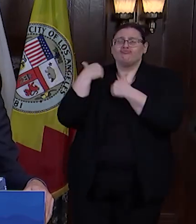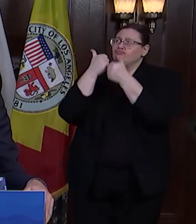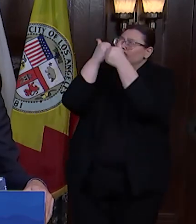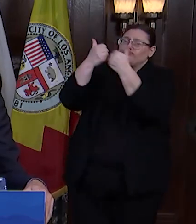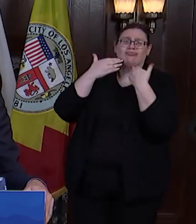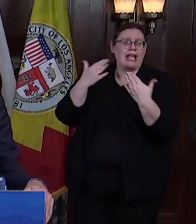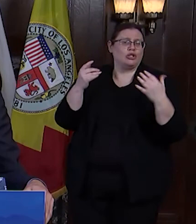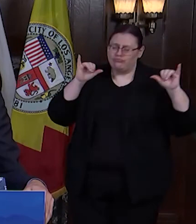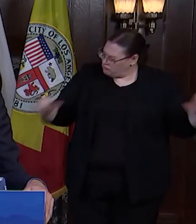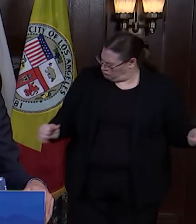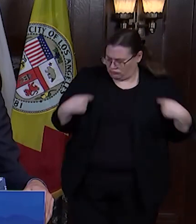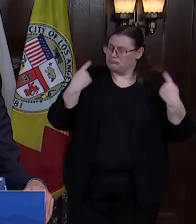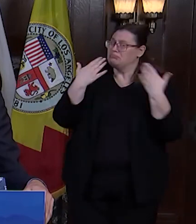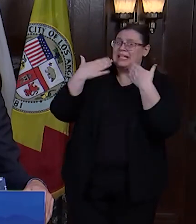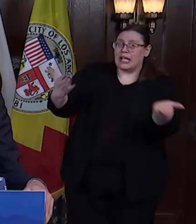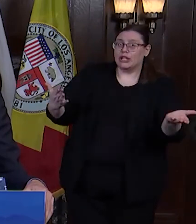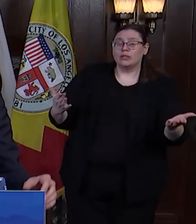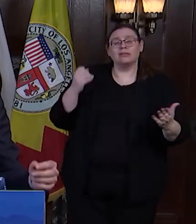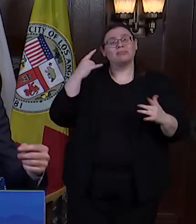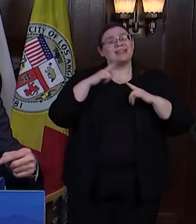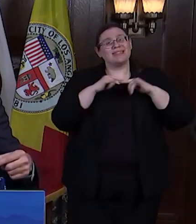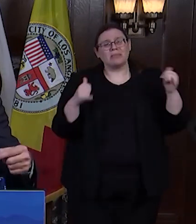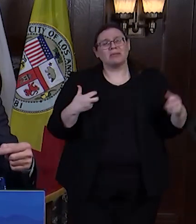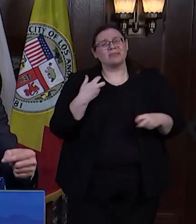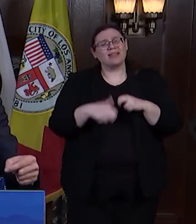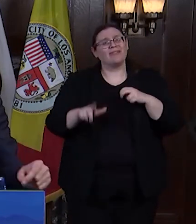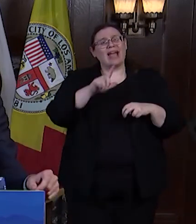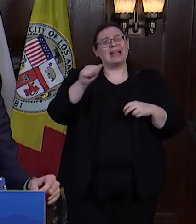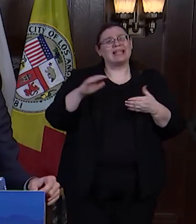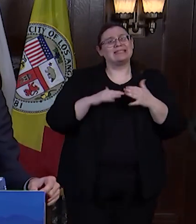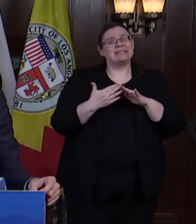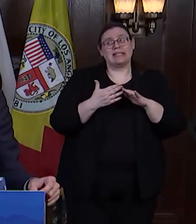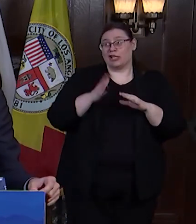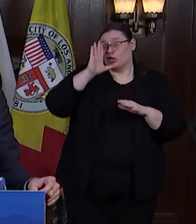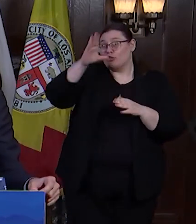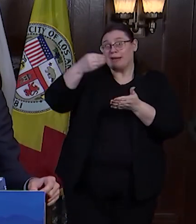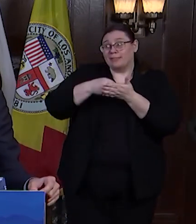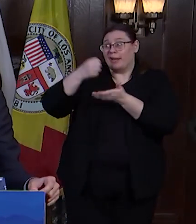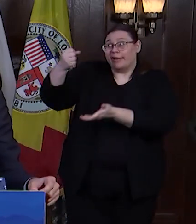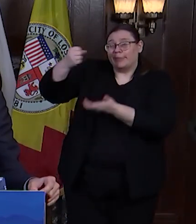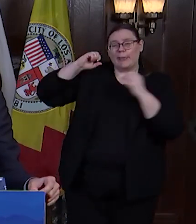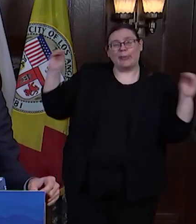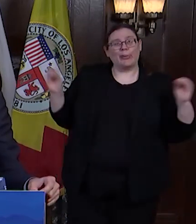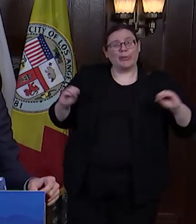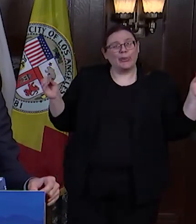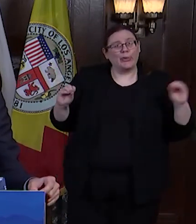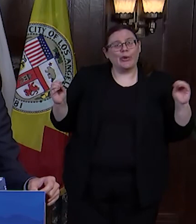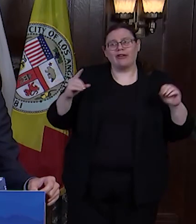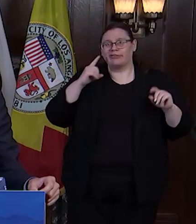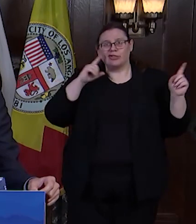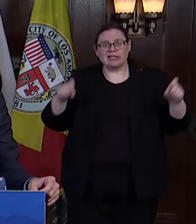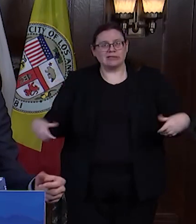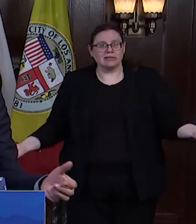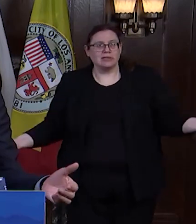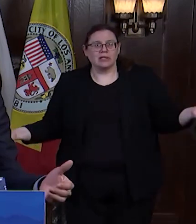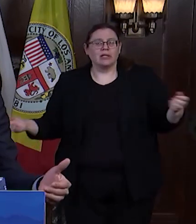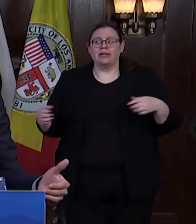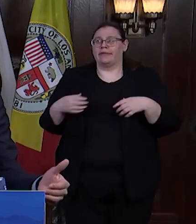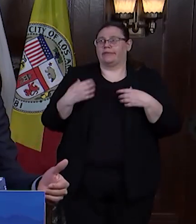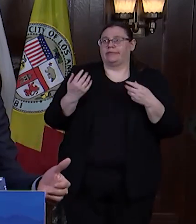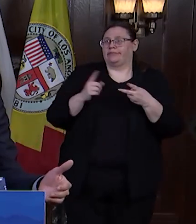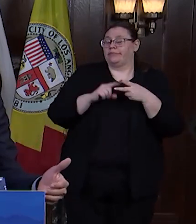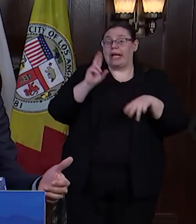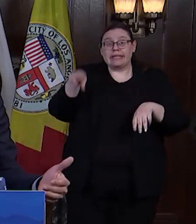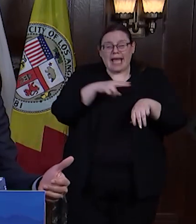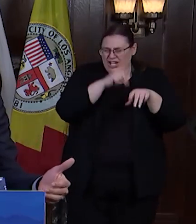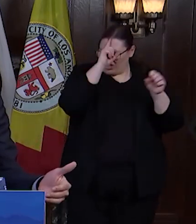other hand, it has been very difficult. The LA City got no direct funds for testing specifically. We haven't had